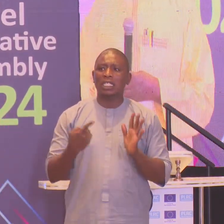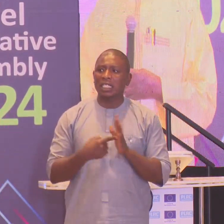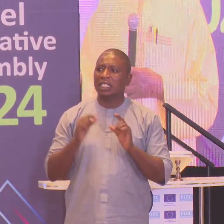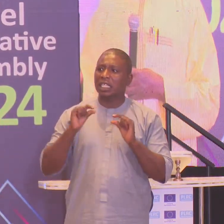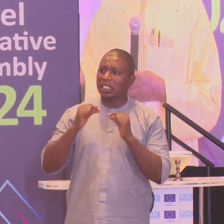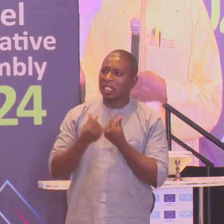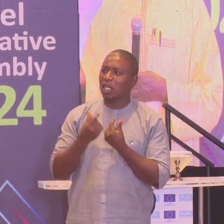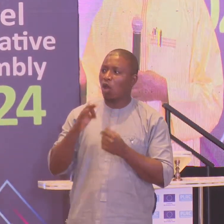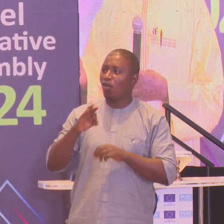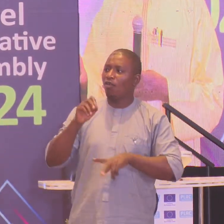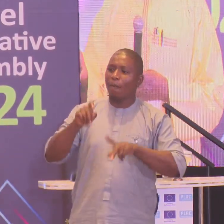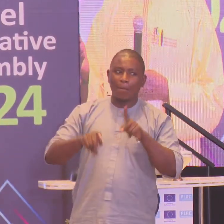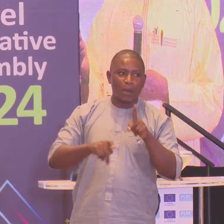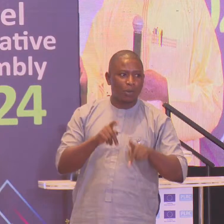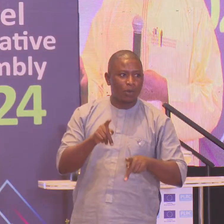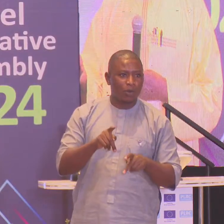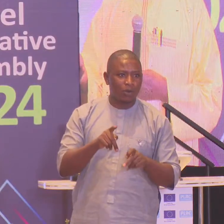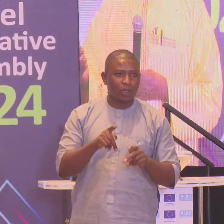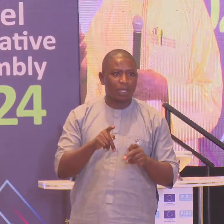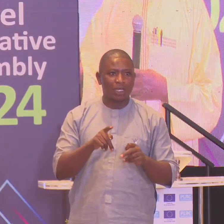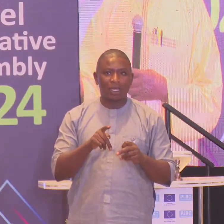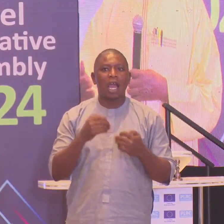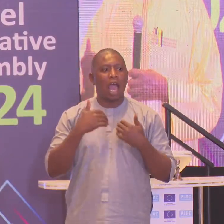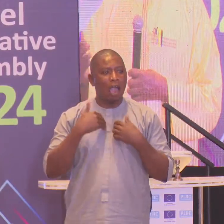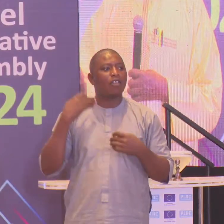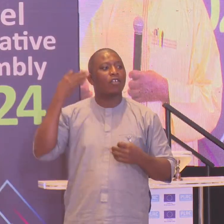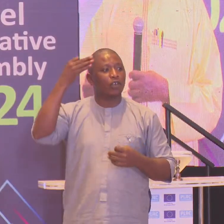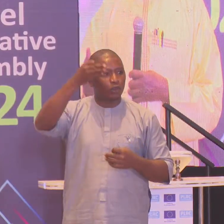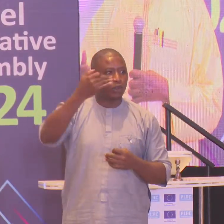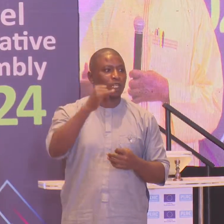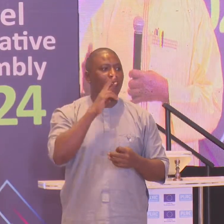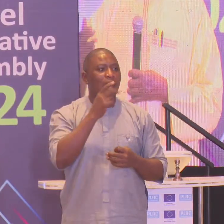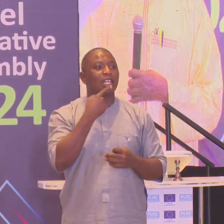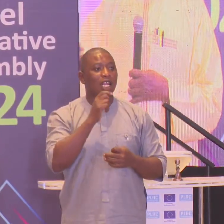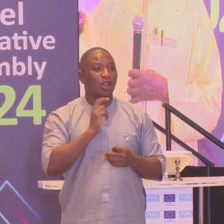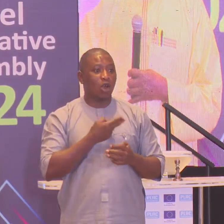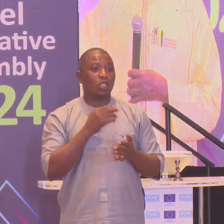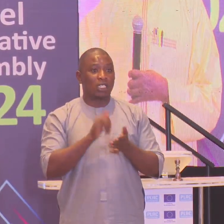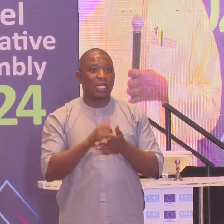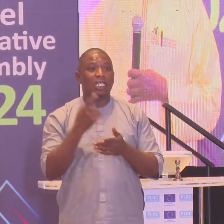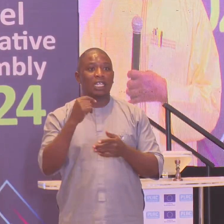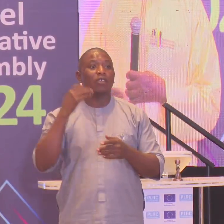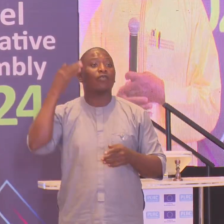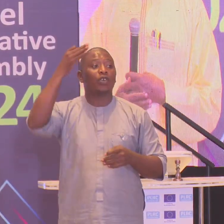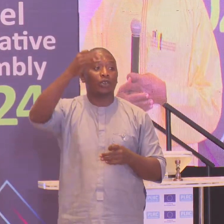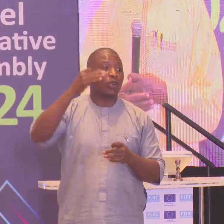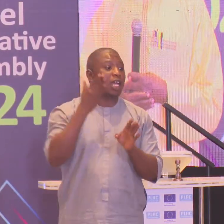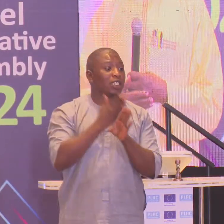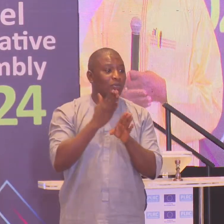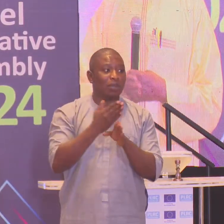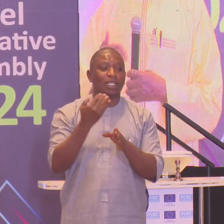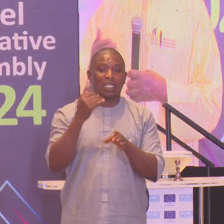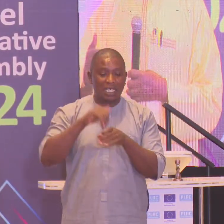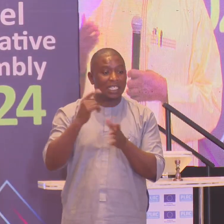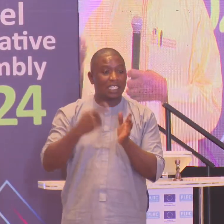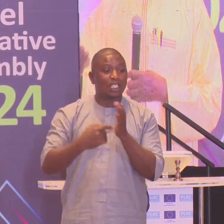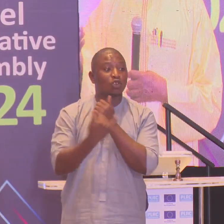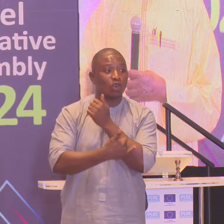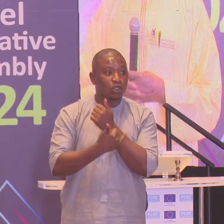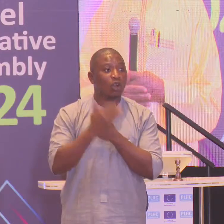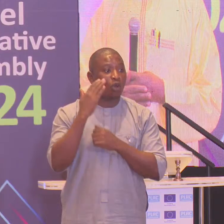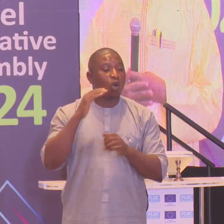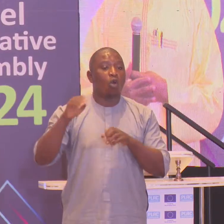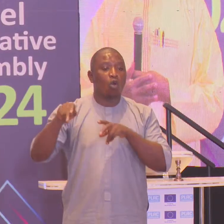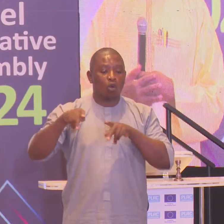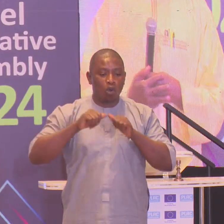people have a future. They are already telling us that the future assemblies in this country will continue to perform better